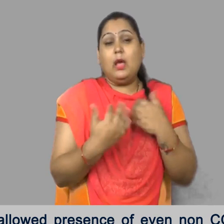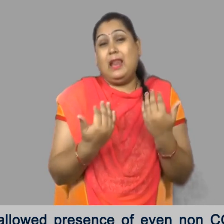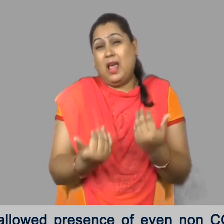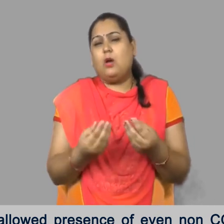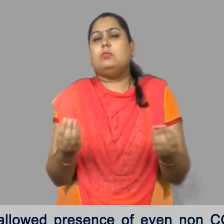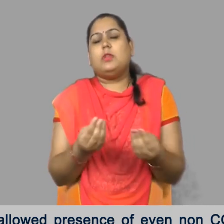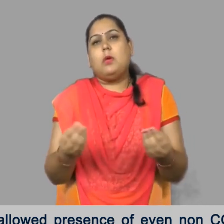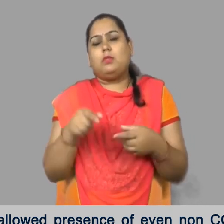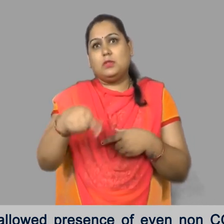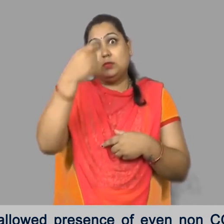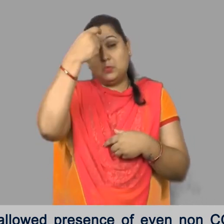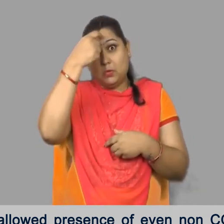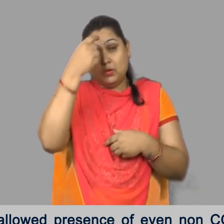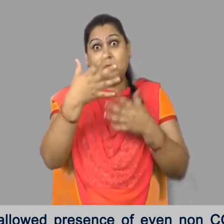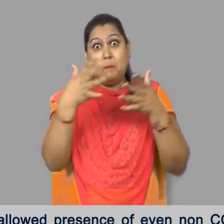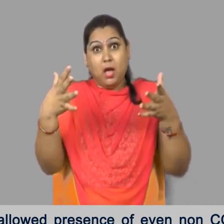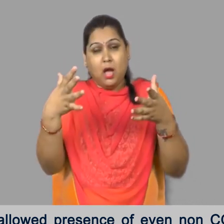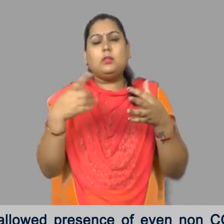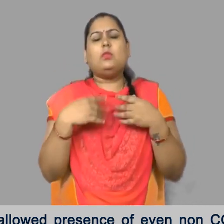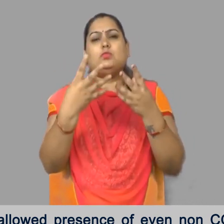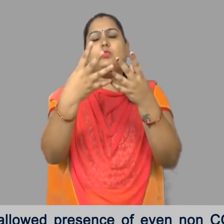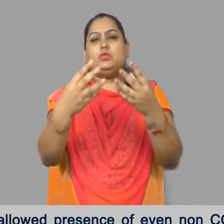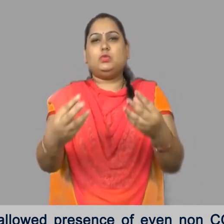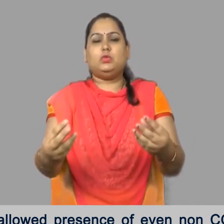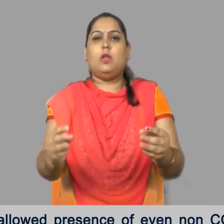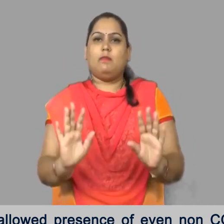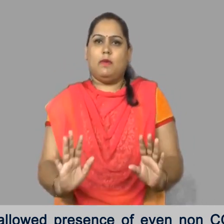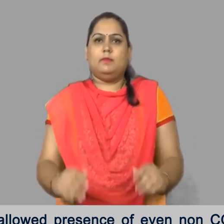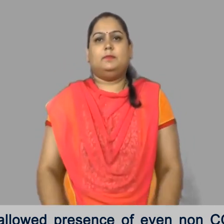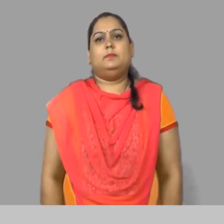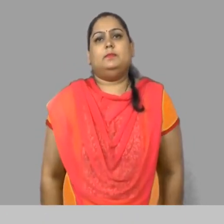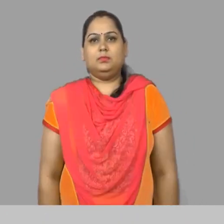wards, the issue stands resolved to a large extent.